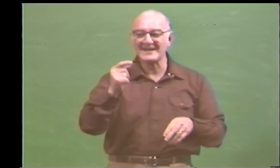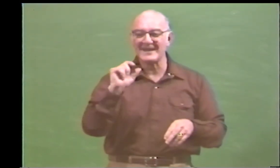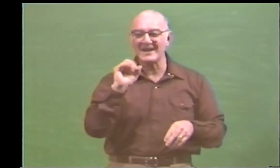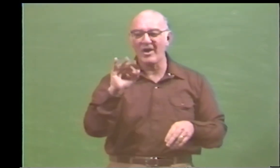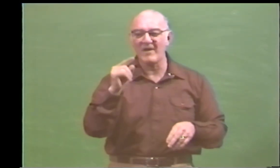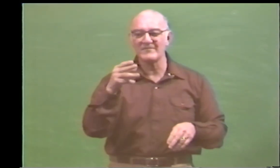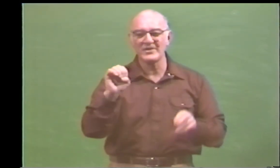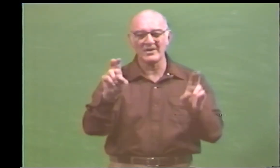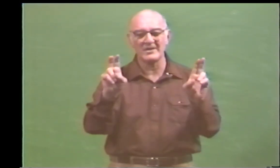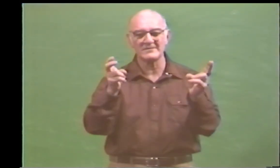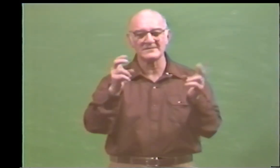sinking of the